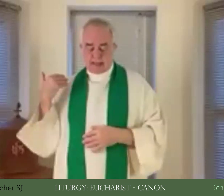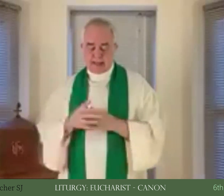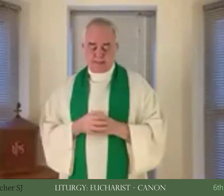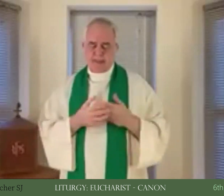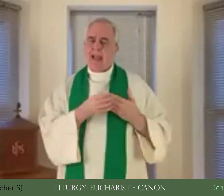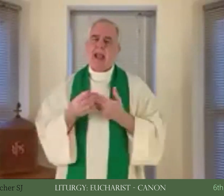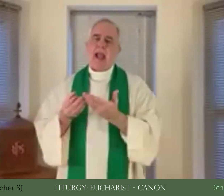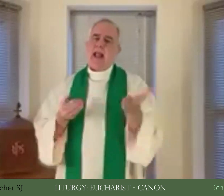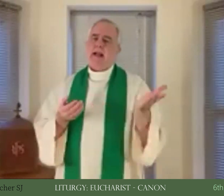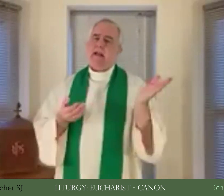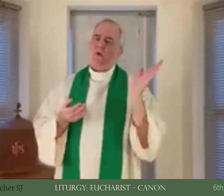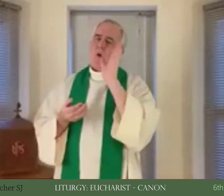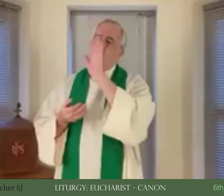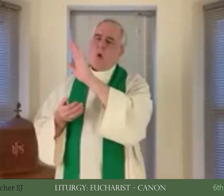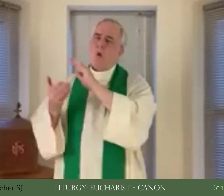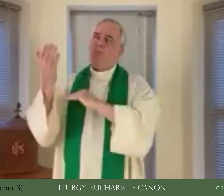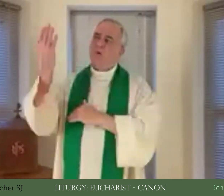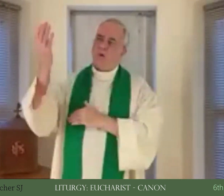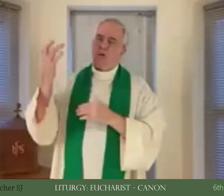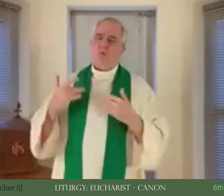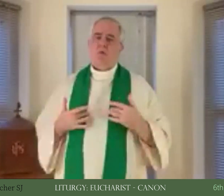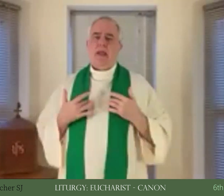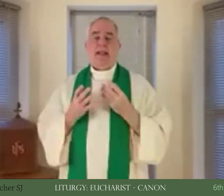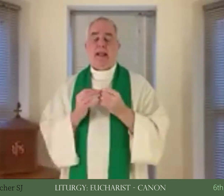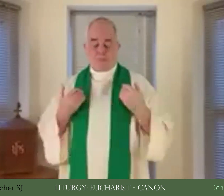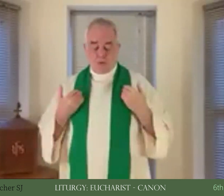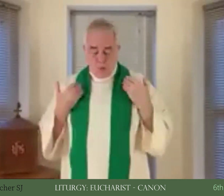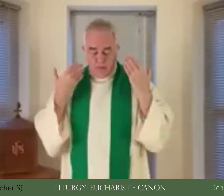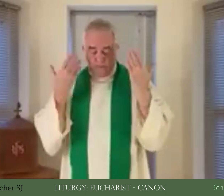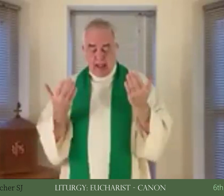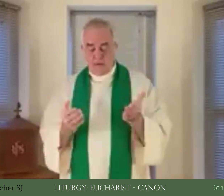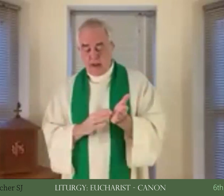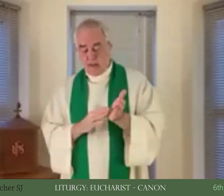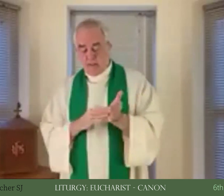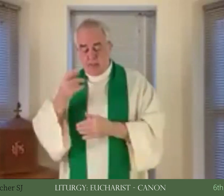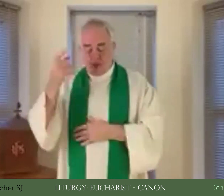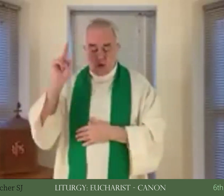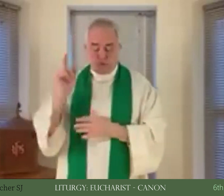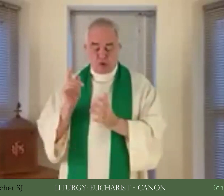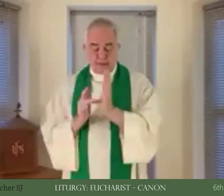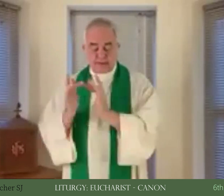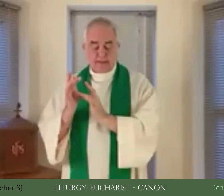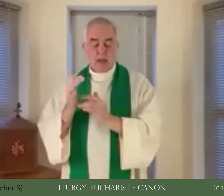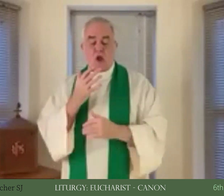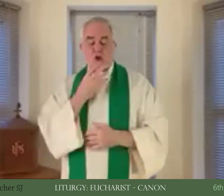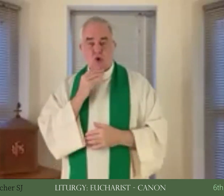recently. Let us all home to you, to live with Mary, the mother of Jesus,